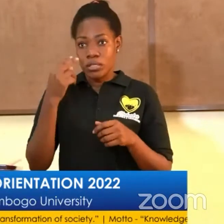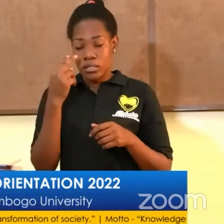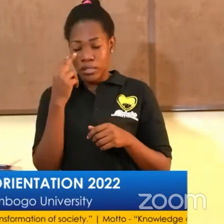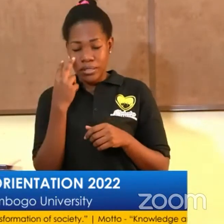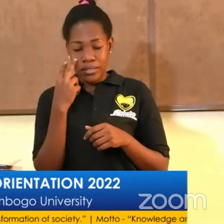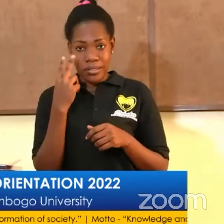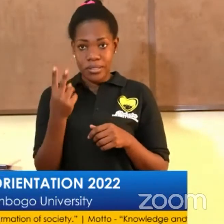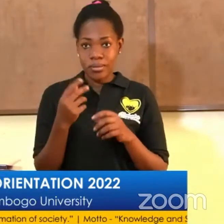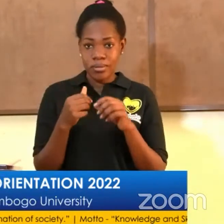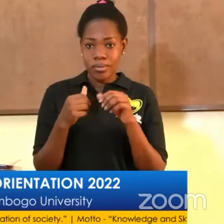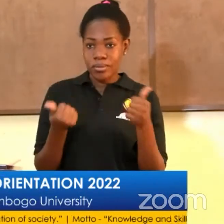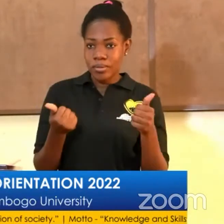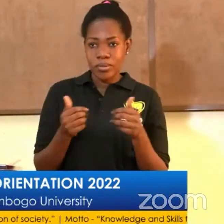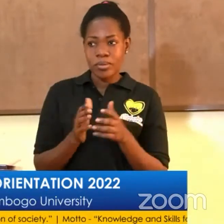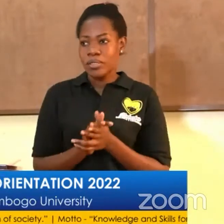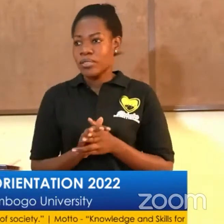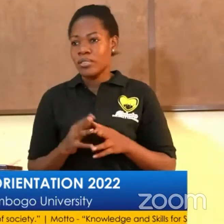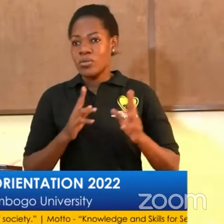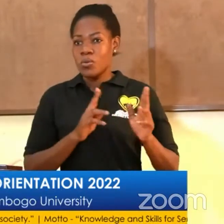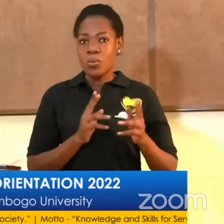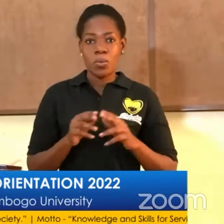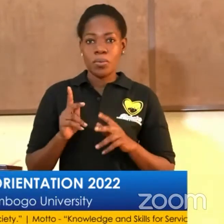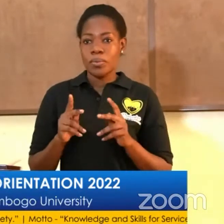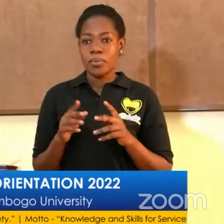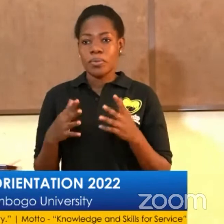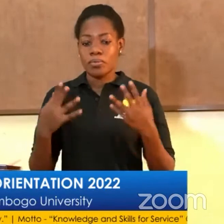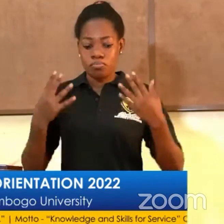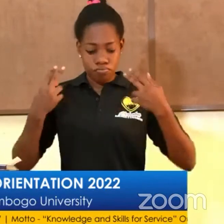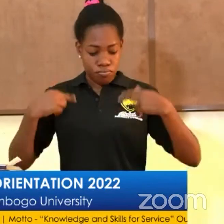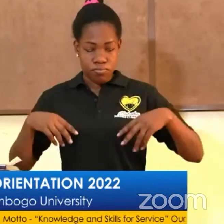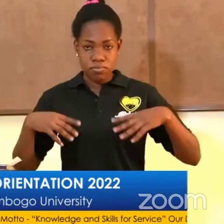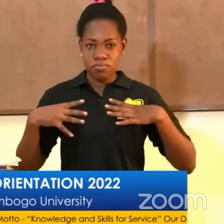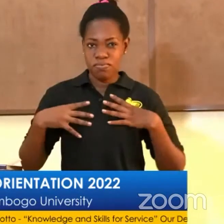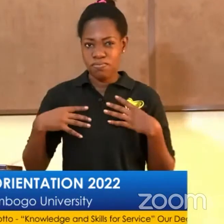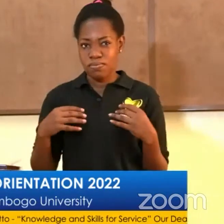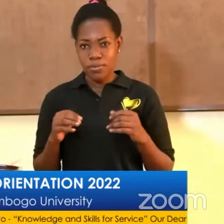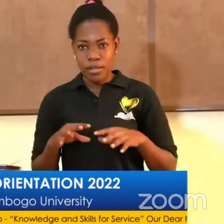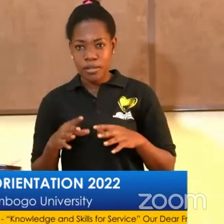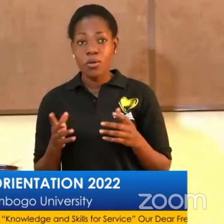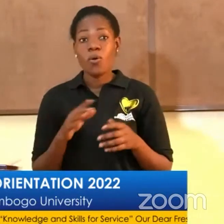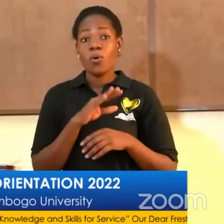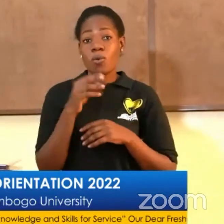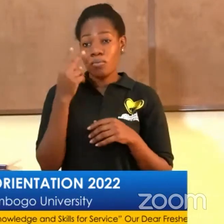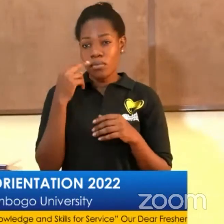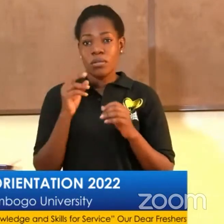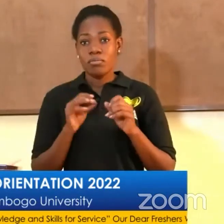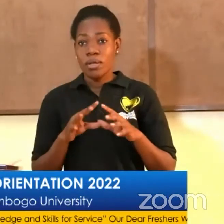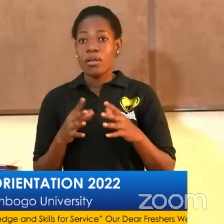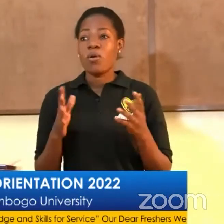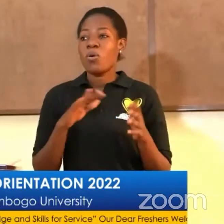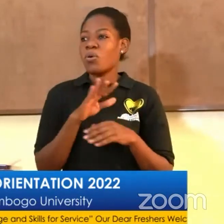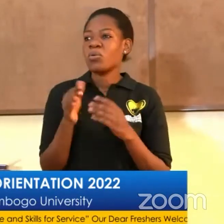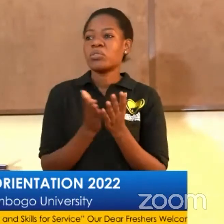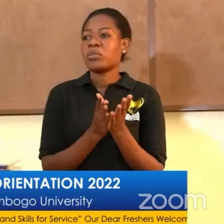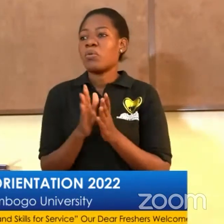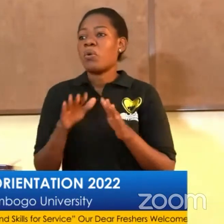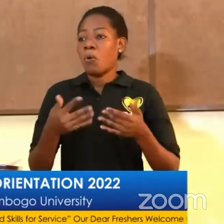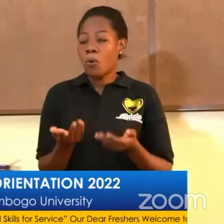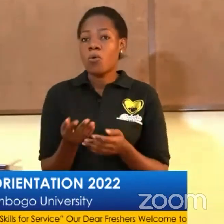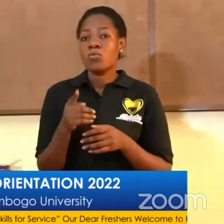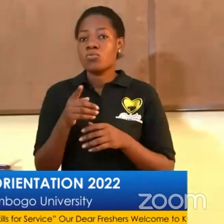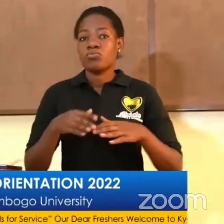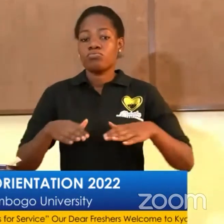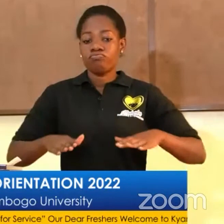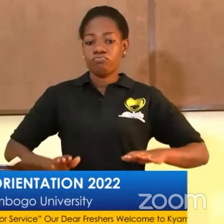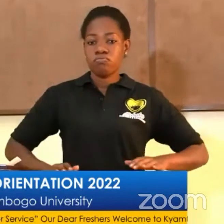not physically lame, those who are not blind, all of you we serve. Whether you are in a wheelchair or not